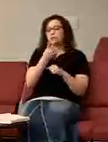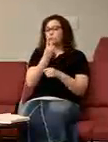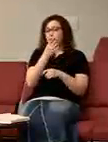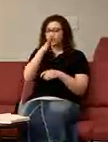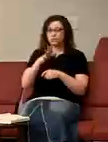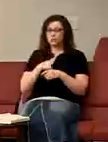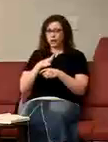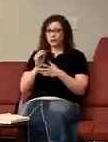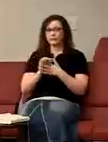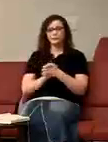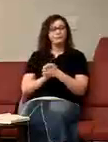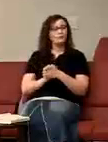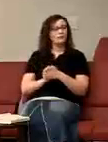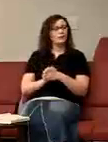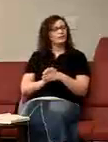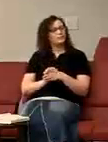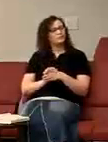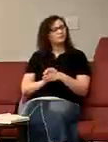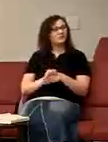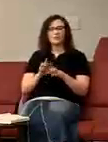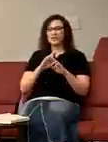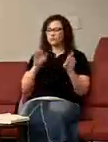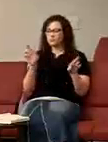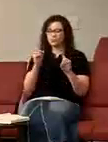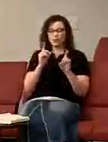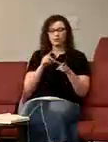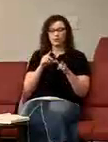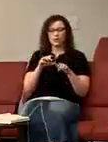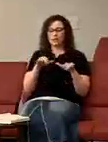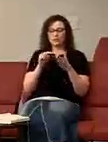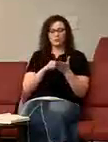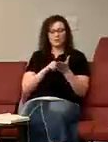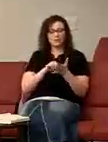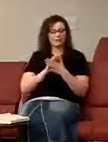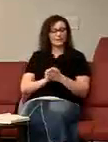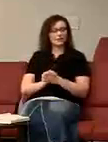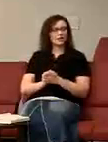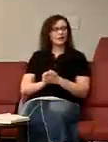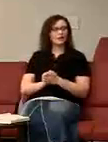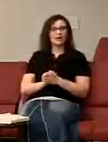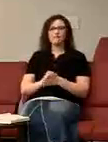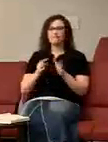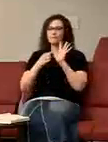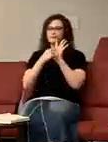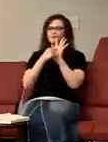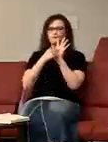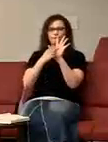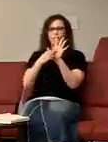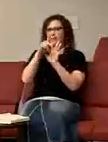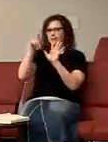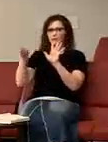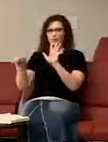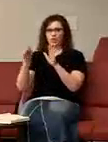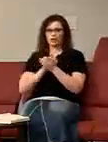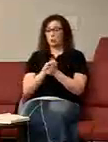the glass and stuff. And I was getting ready to go, and I was doing this thing. And then the projector wasn't working, and this wasn't working, and nothing was